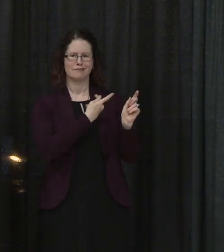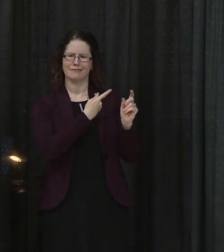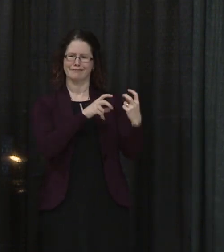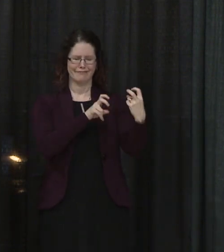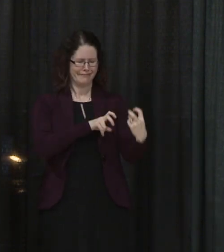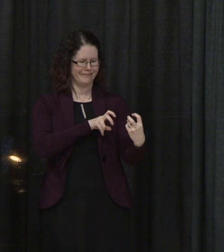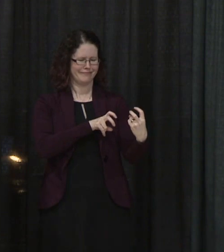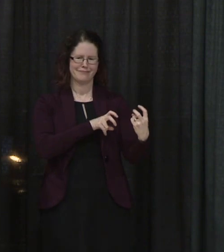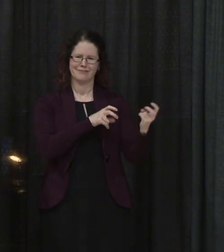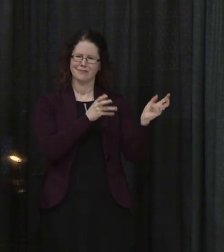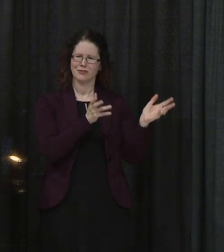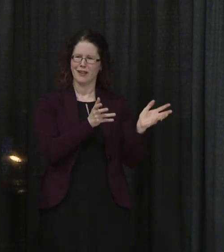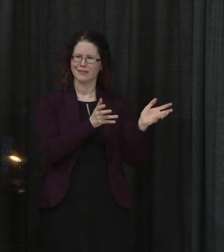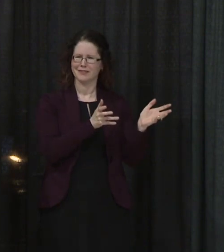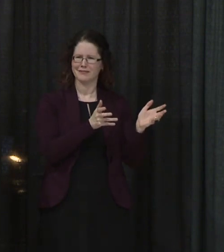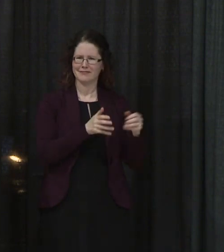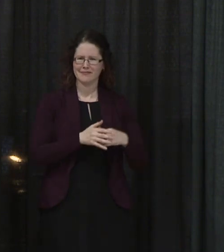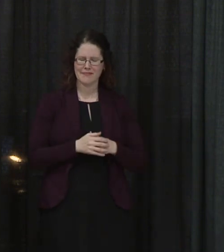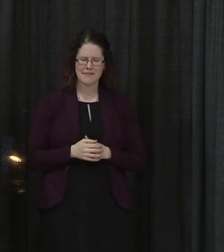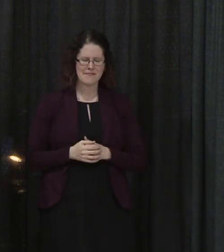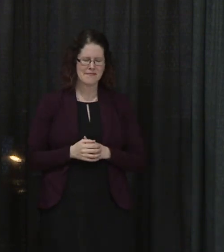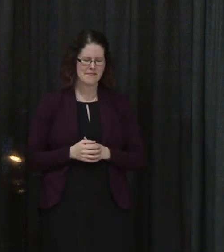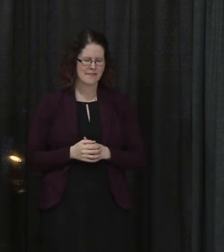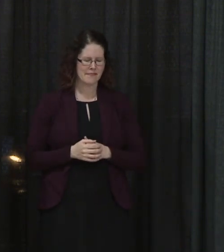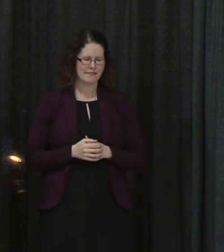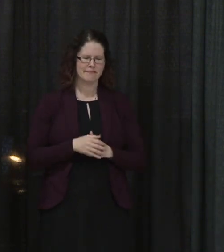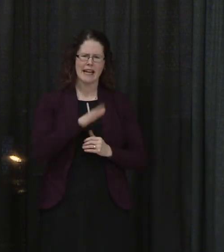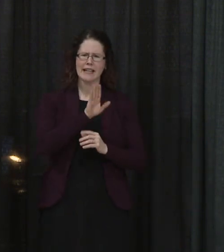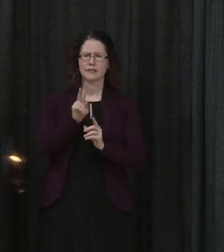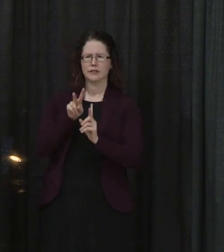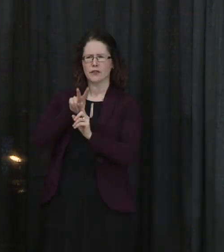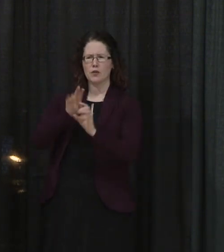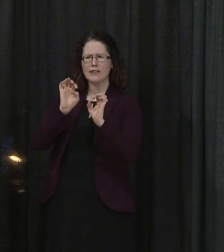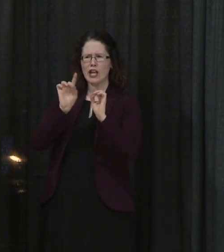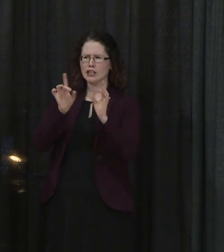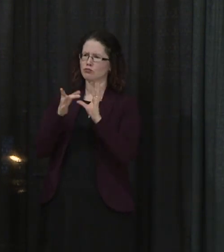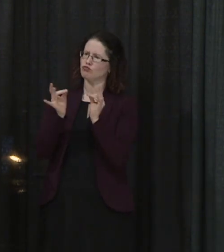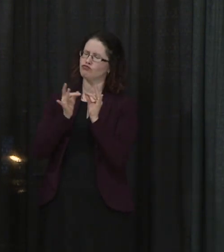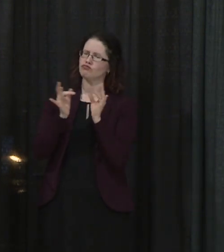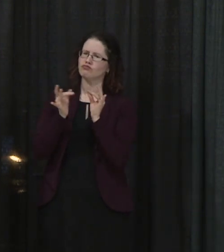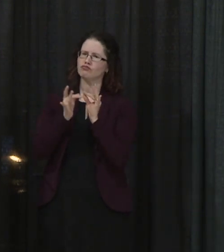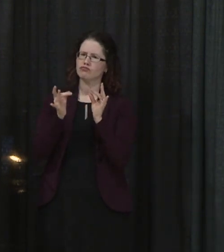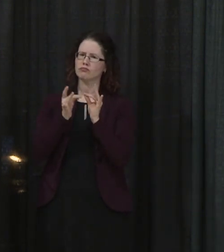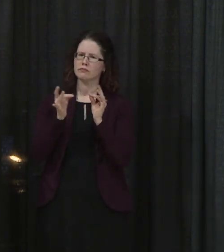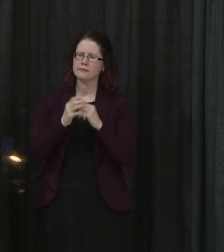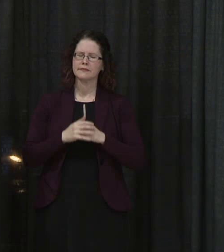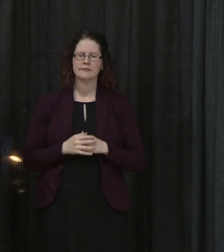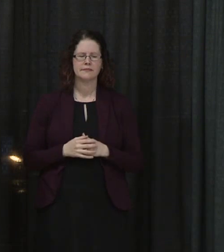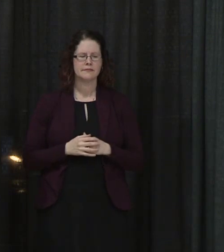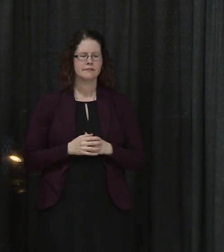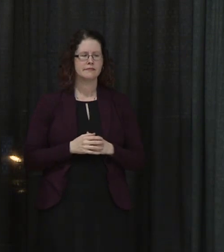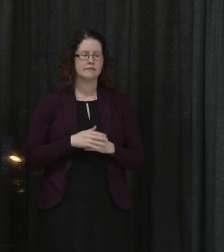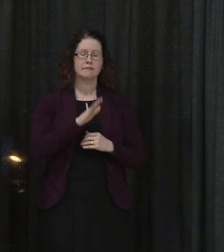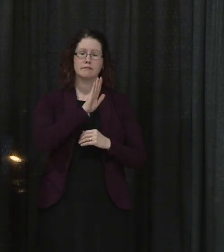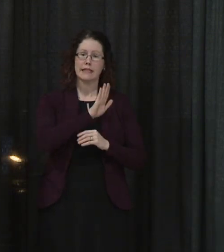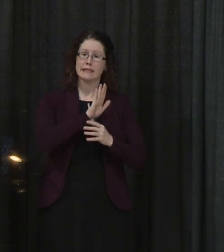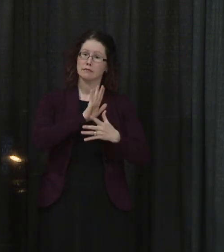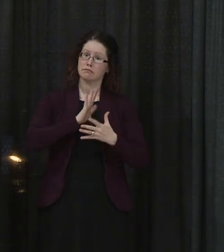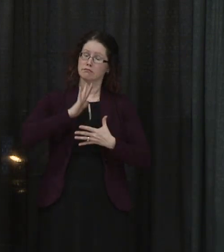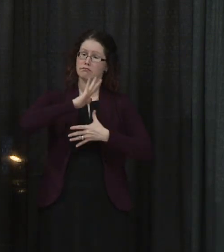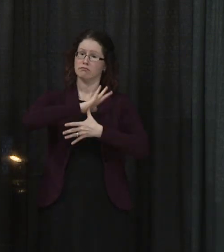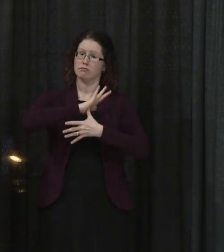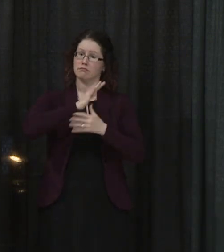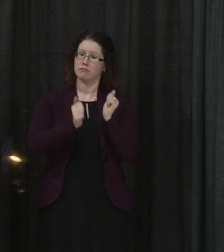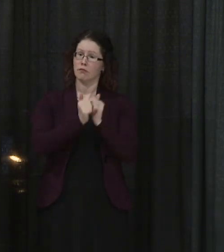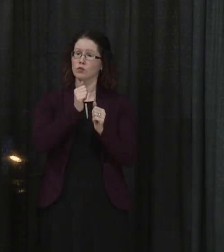Hadfield, during which time he shared with me his views on education and the power of